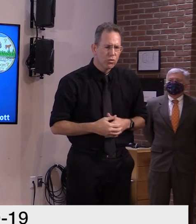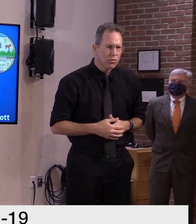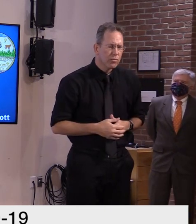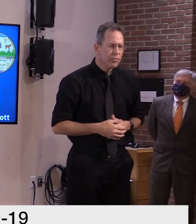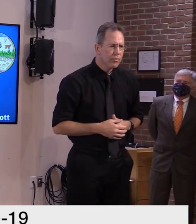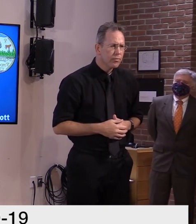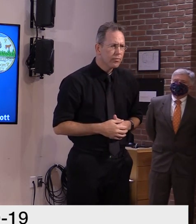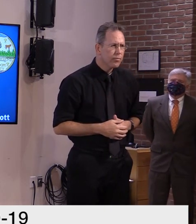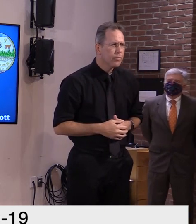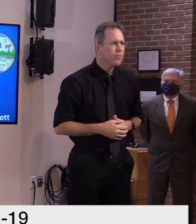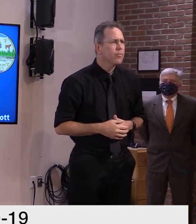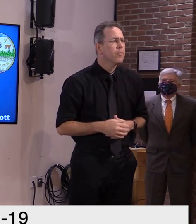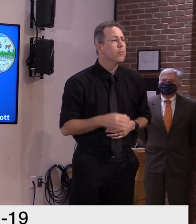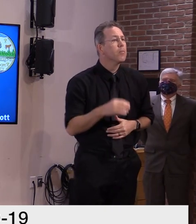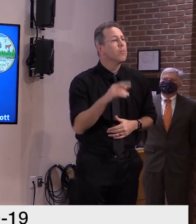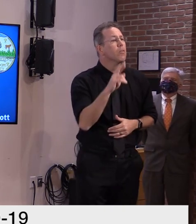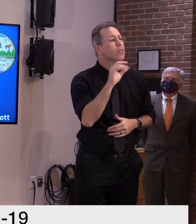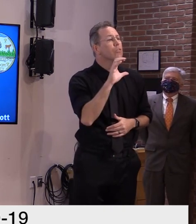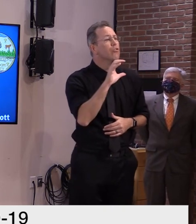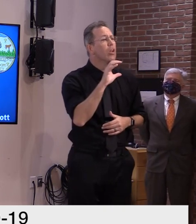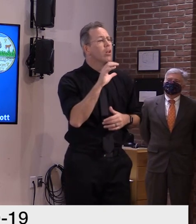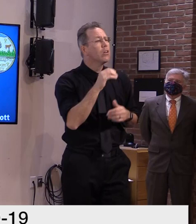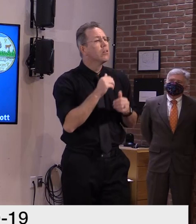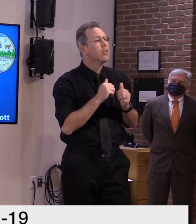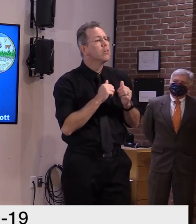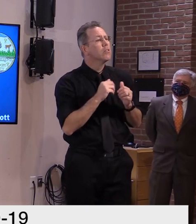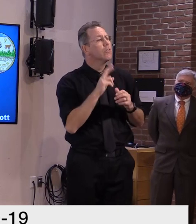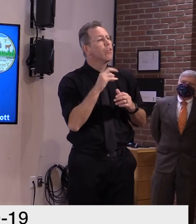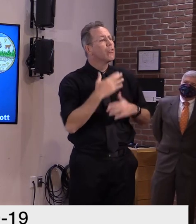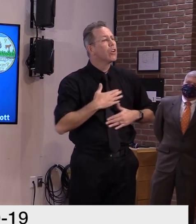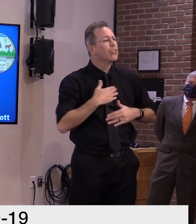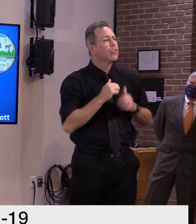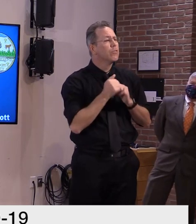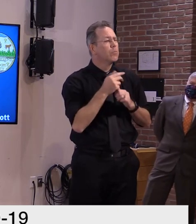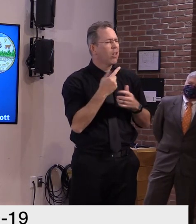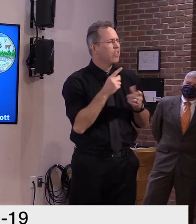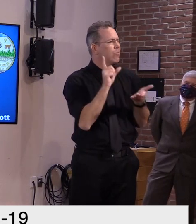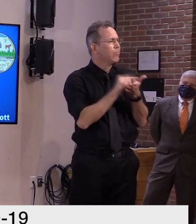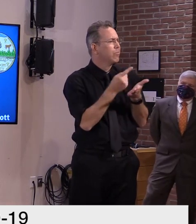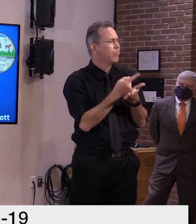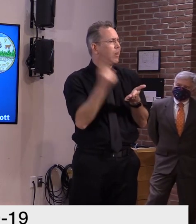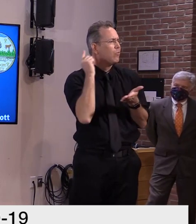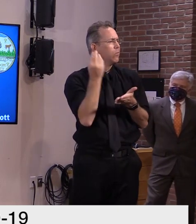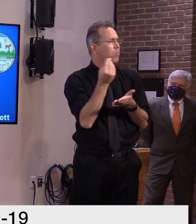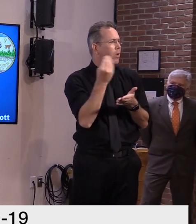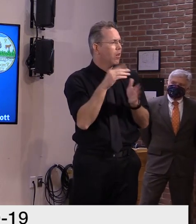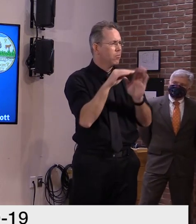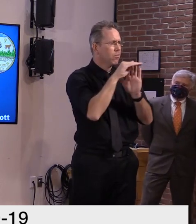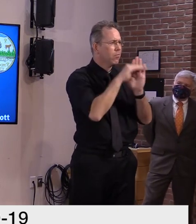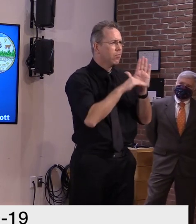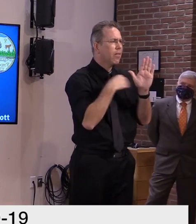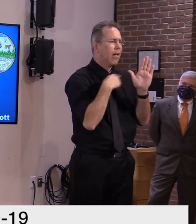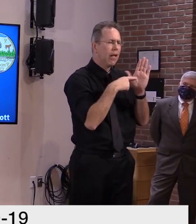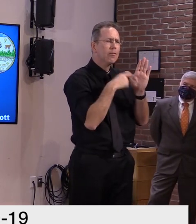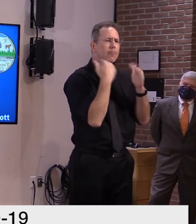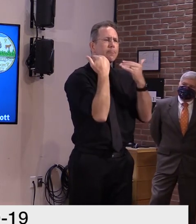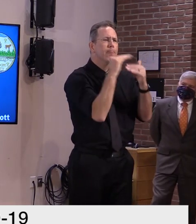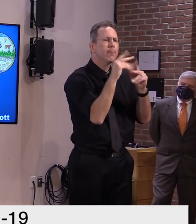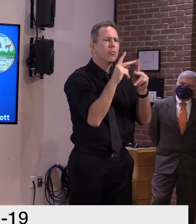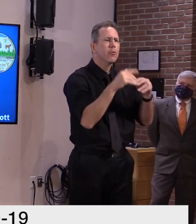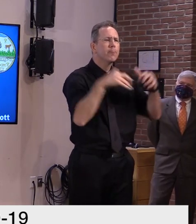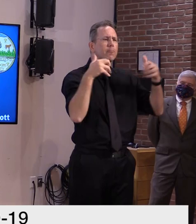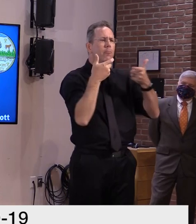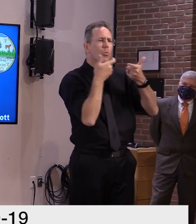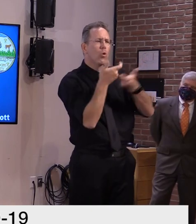that was released a week ago Monday, and it includes restrictions on spectators as well. It's slightly less restrictive